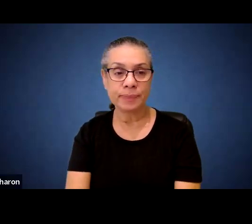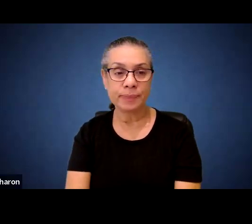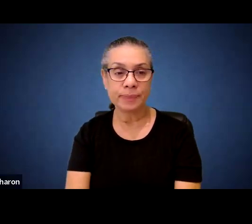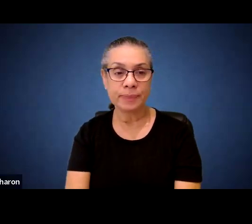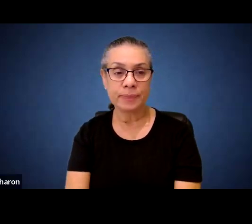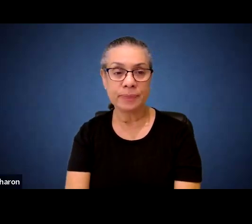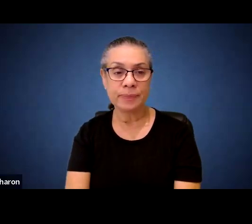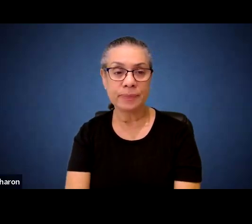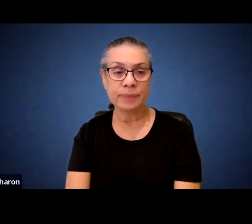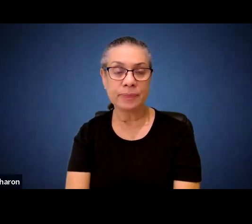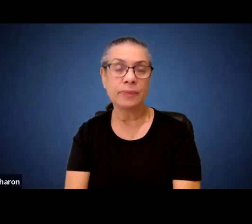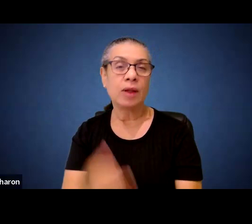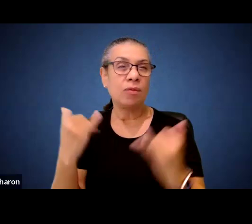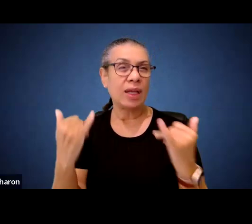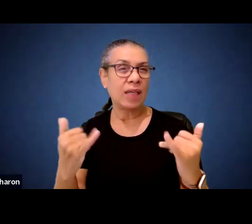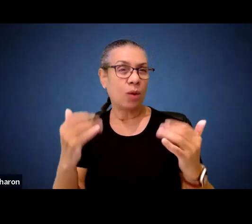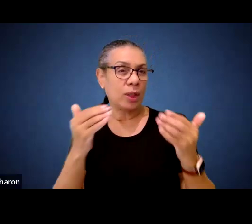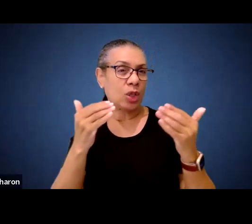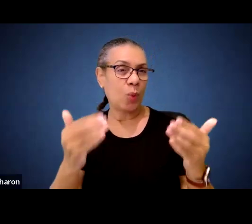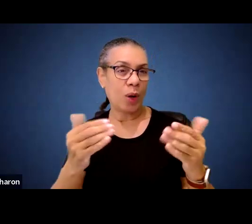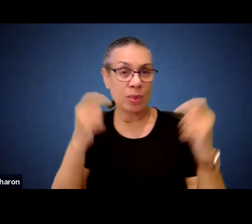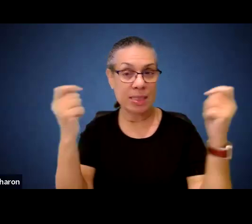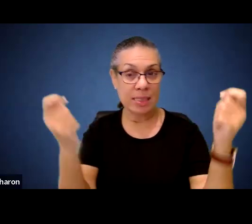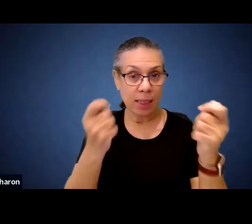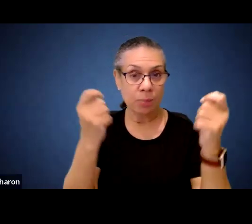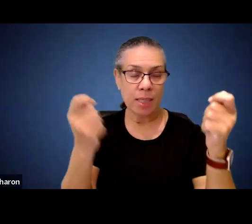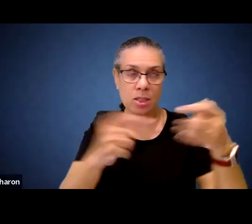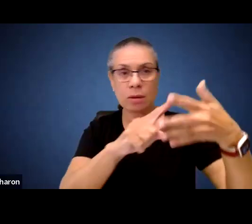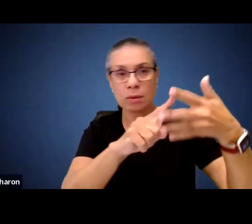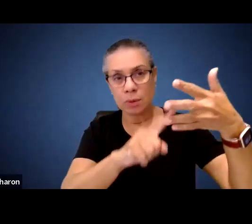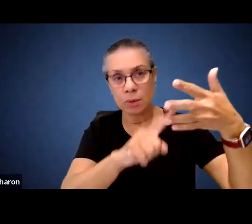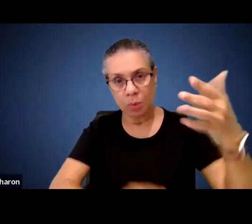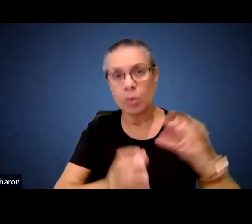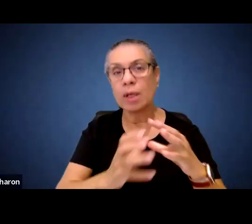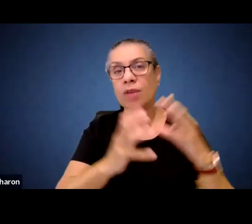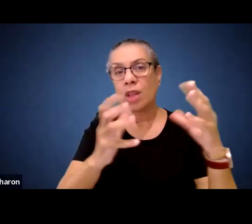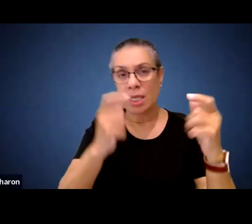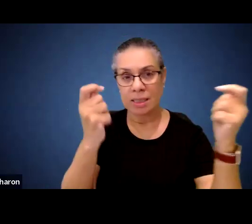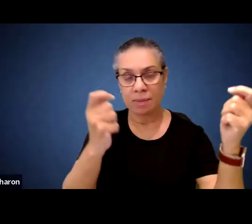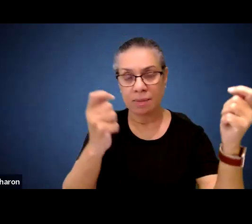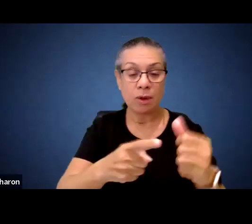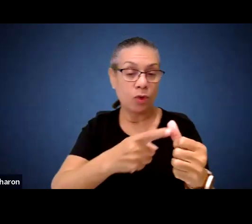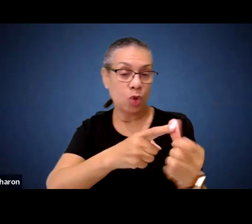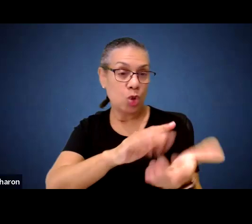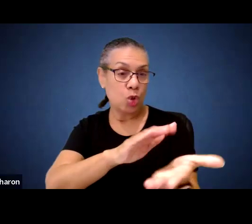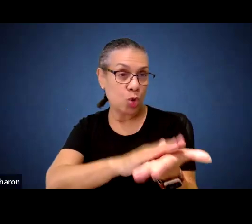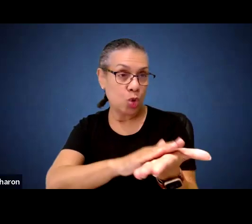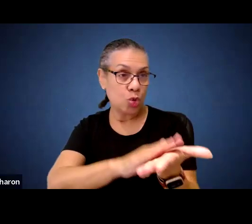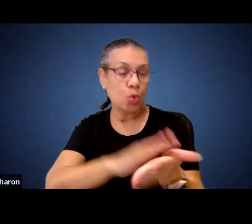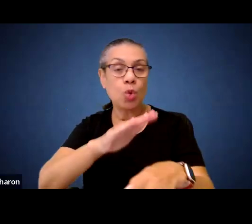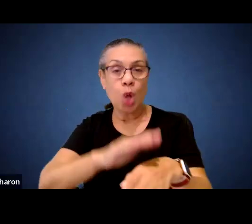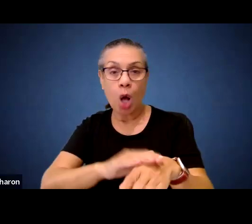I'd like to actually move forward with some celebrations, and there are many of them. First is the School on the Move